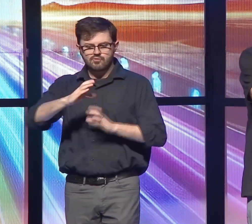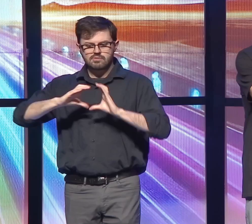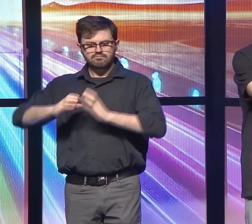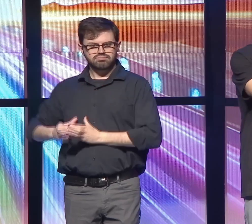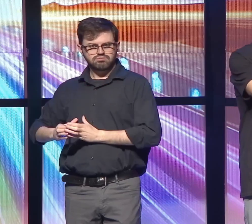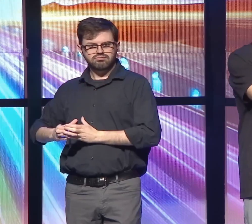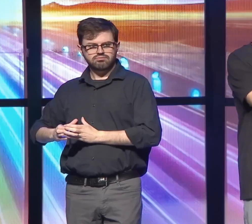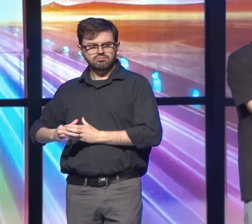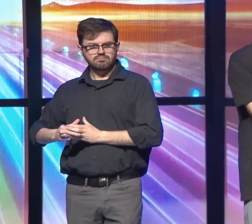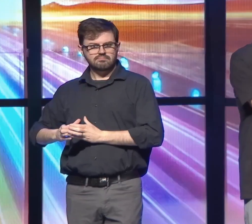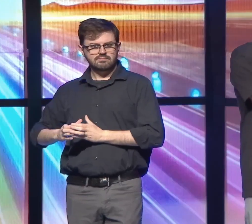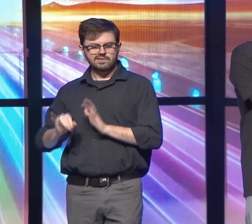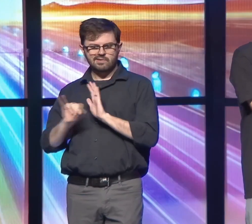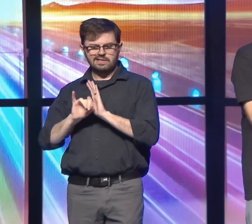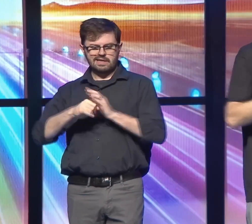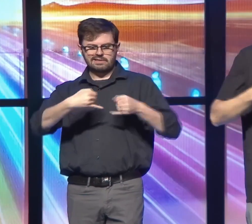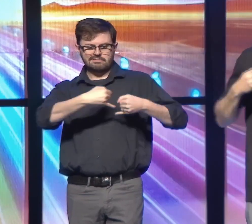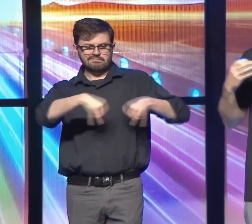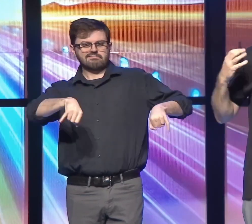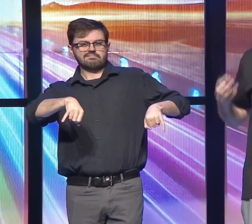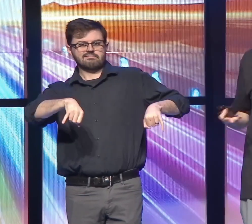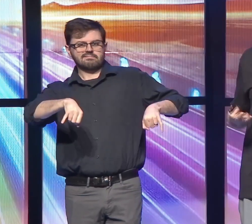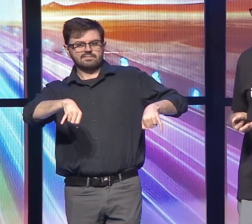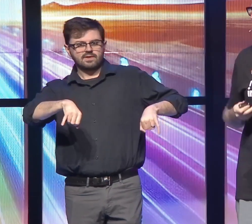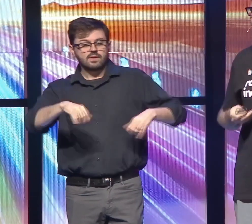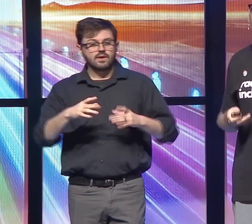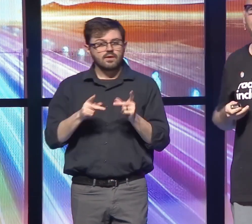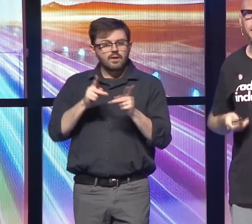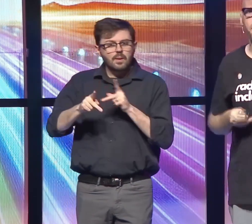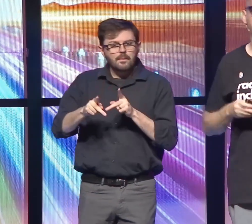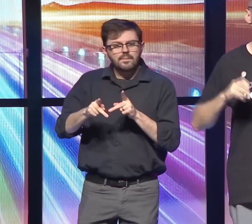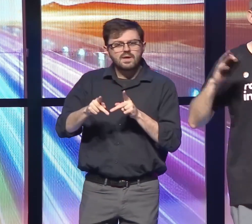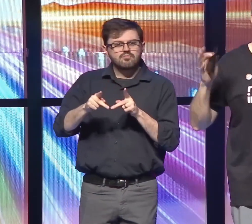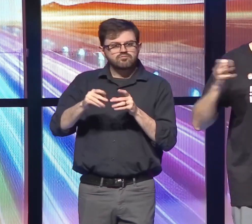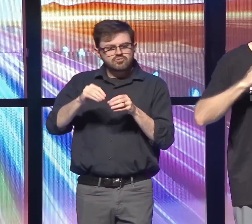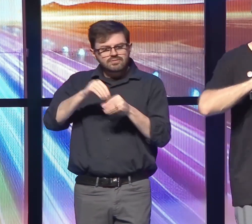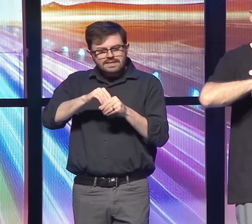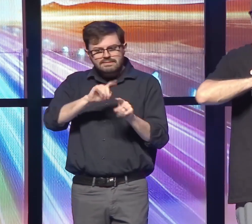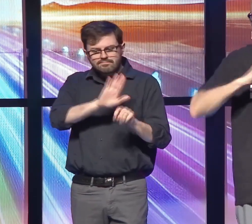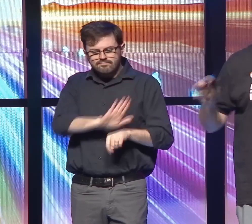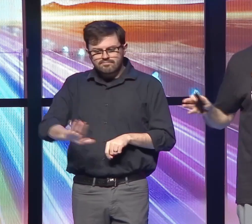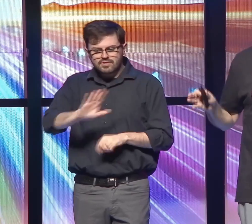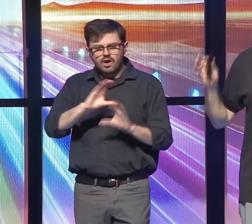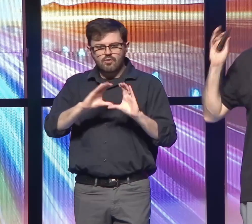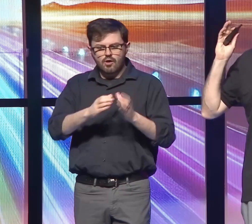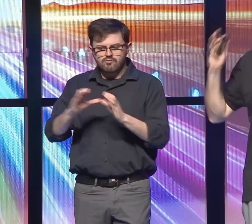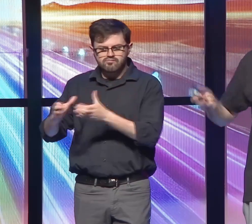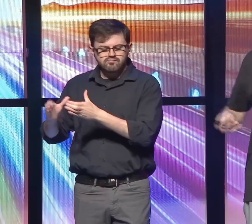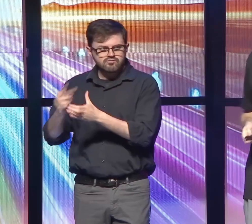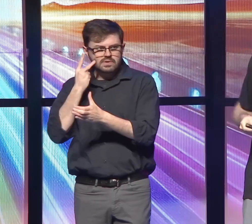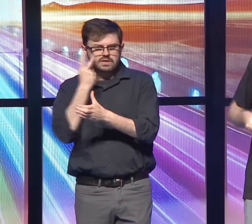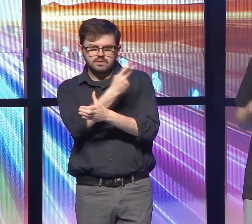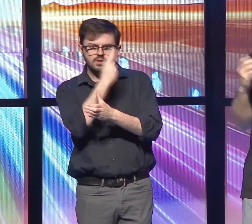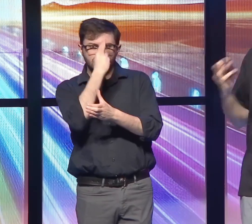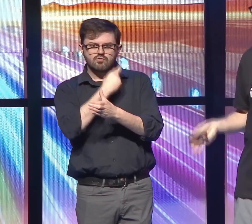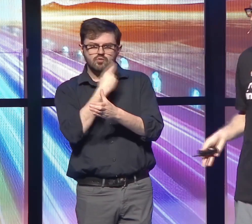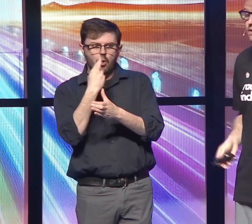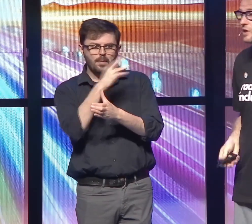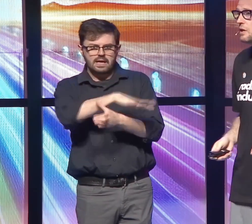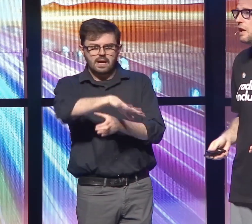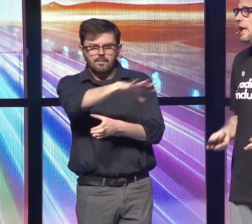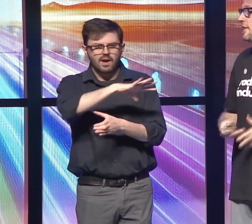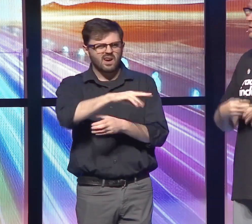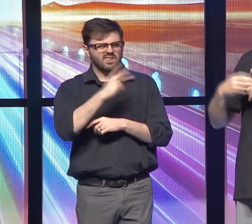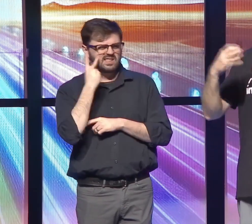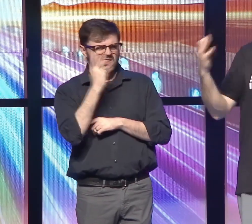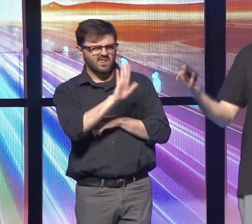by people and groups that saw fundamentally the Roman Empire is evil and it is incompatible with any Christian value. And this was John's